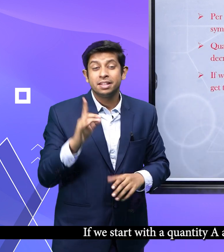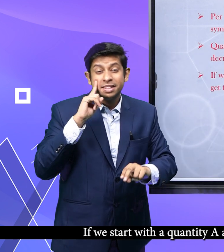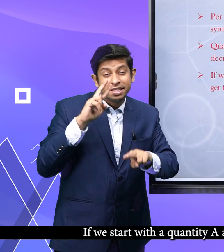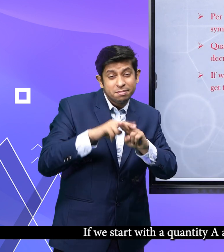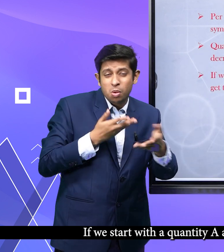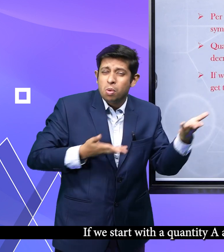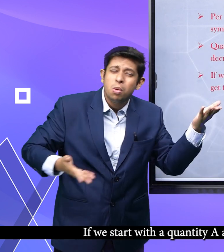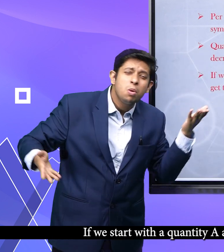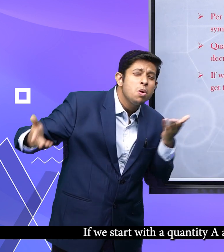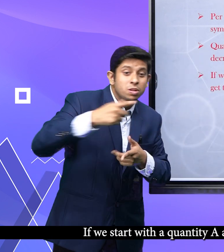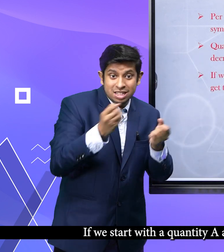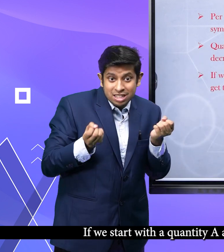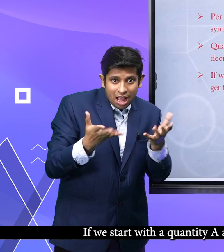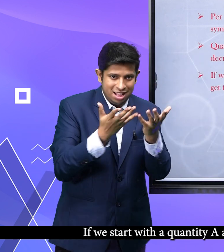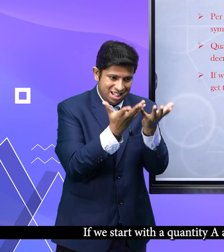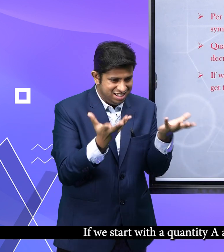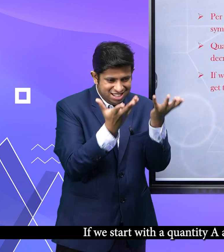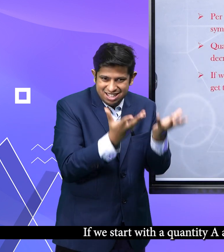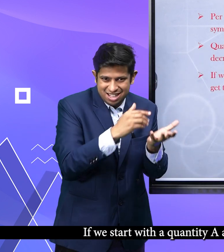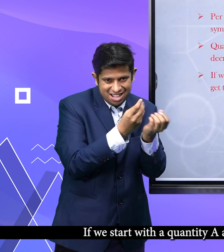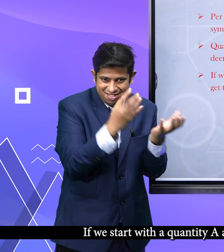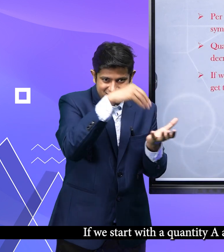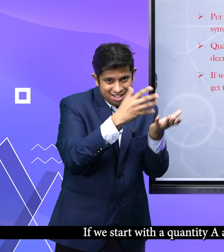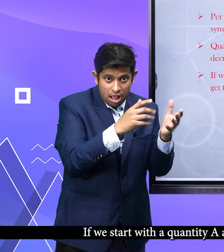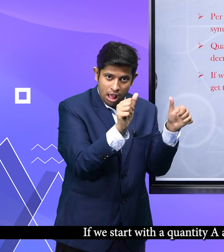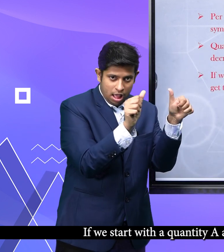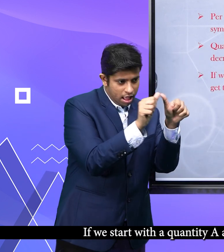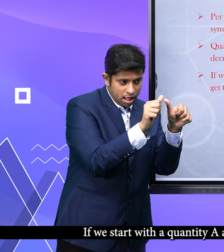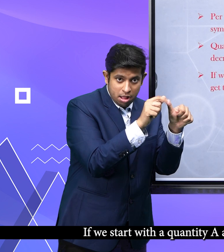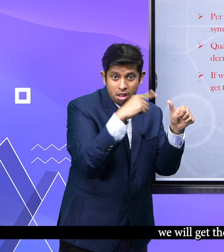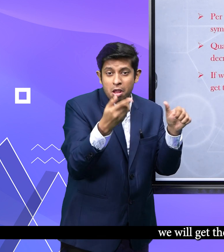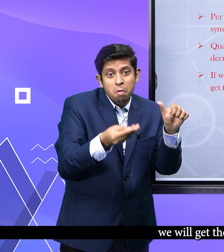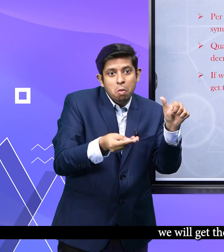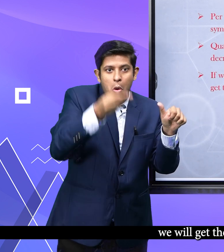If we start with the quantity a and then increase the quantity by x%,